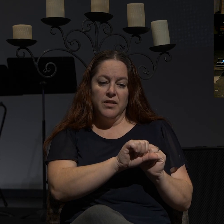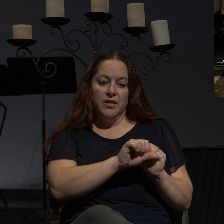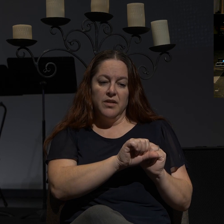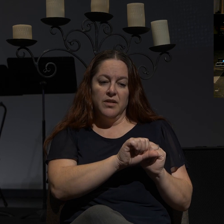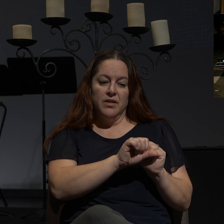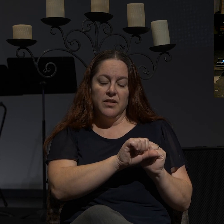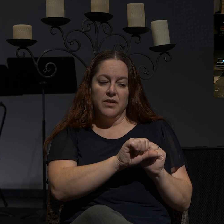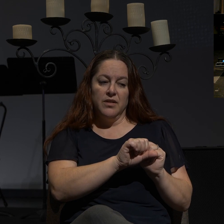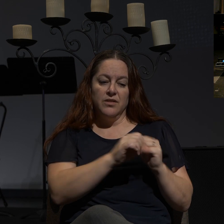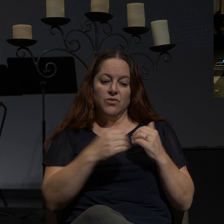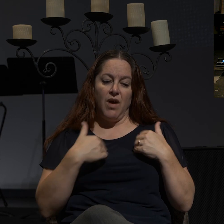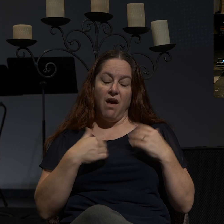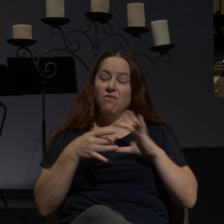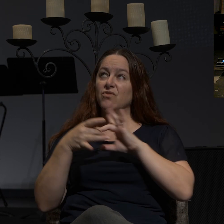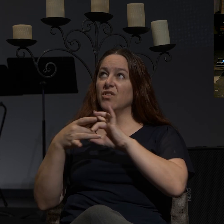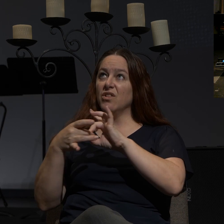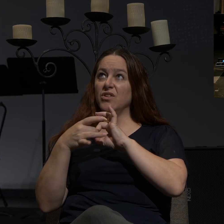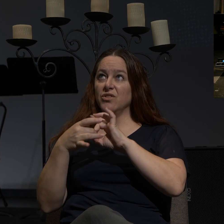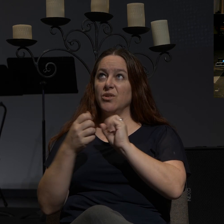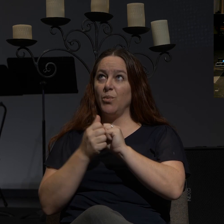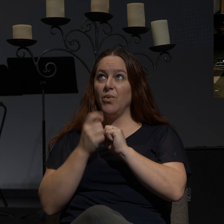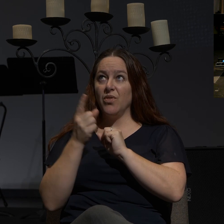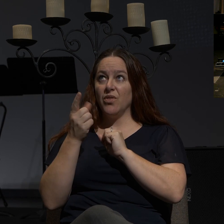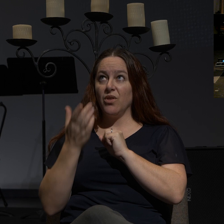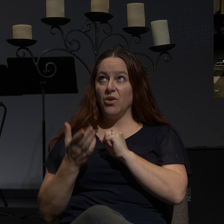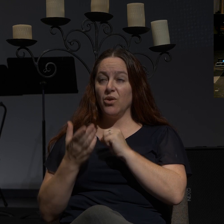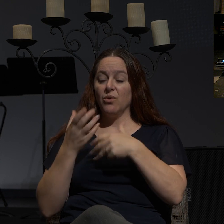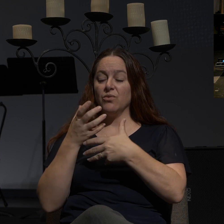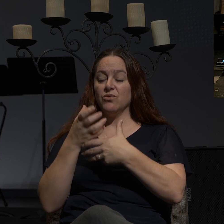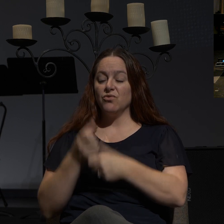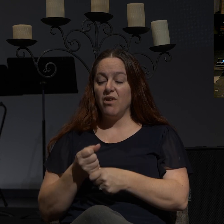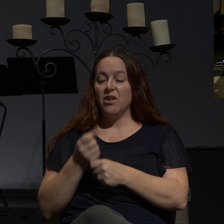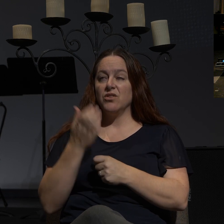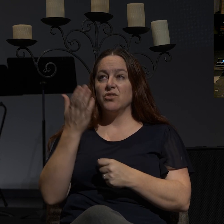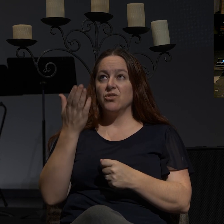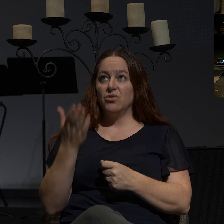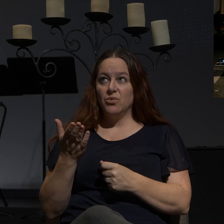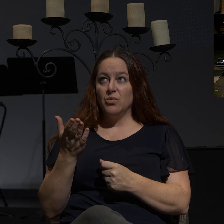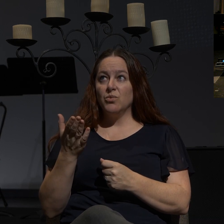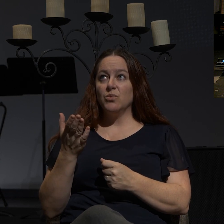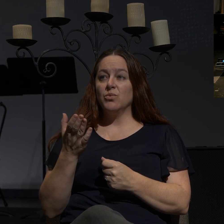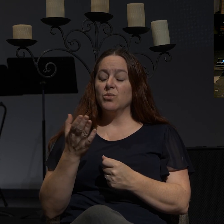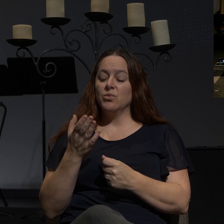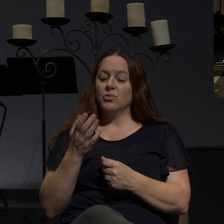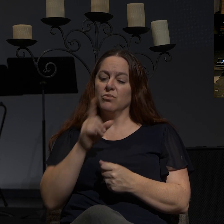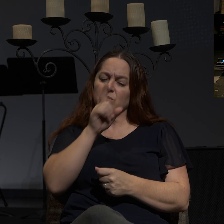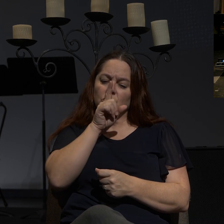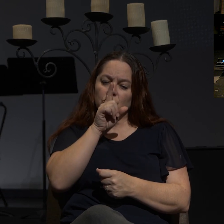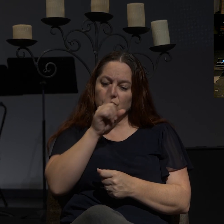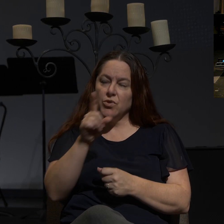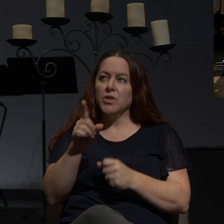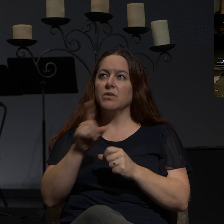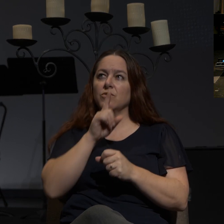to have a relationship with you, to trust you, to be real with